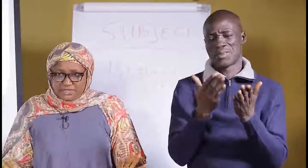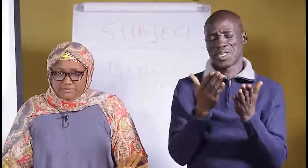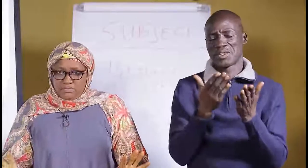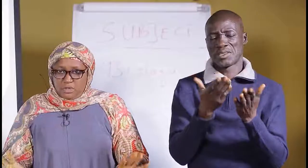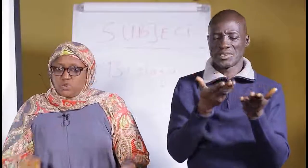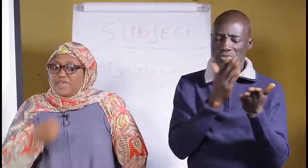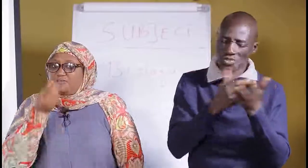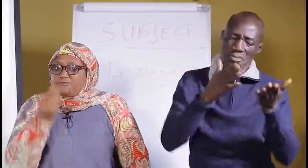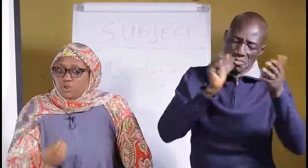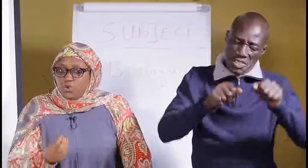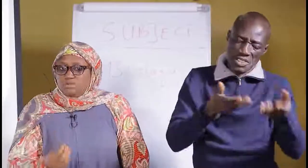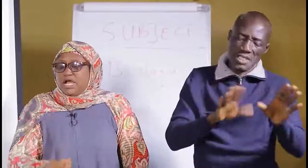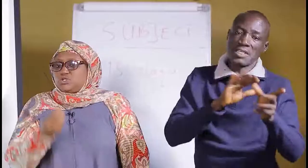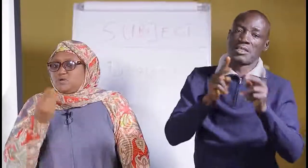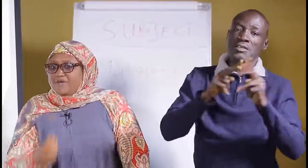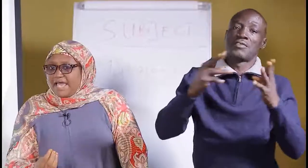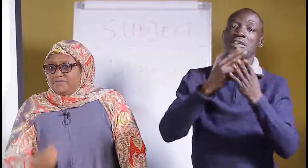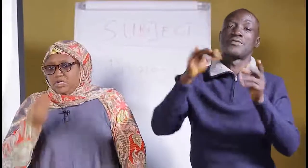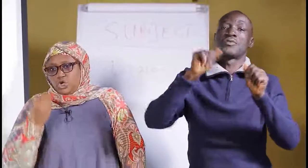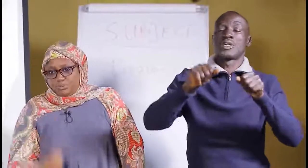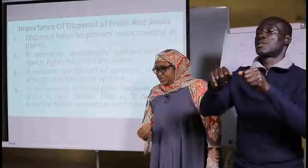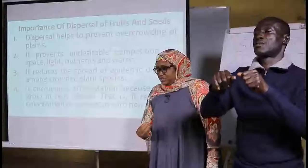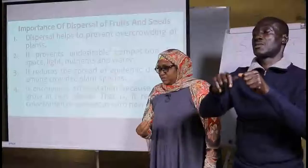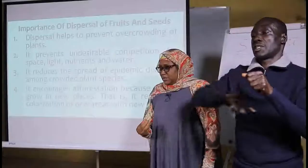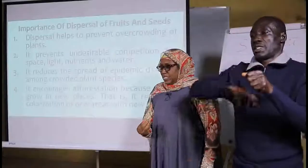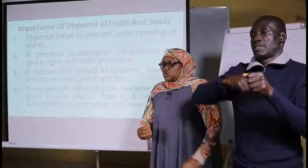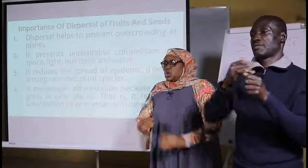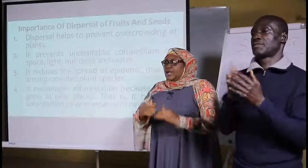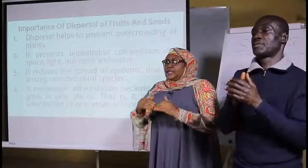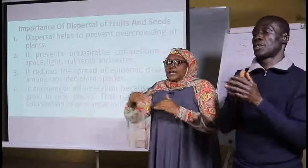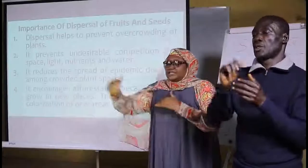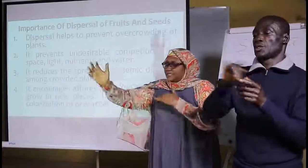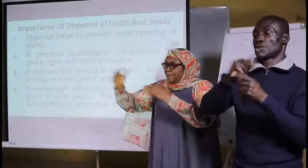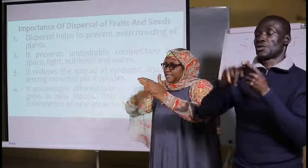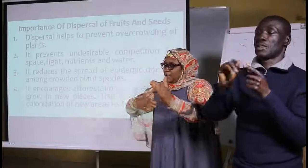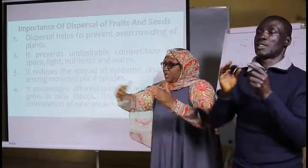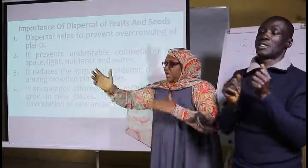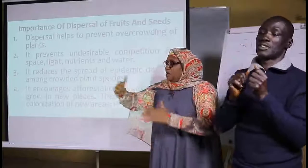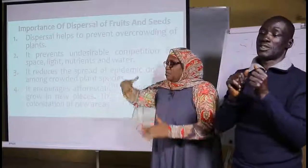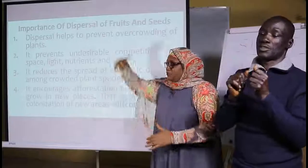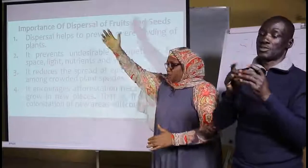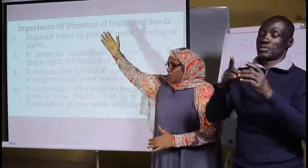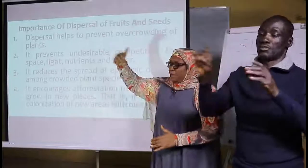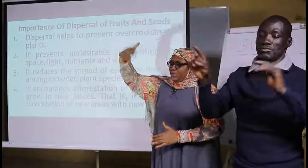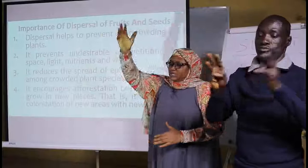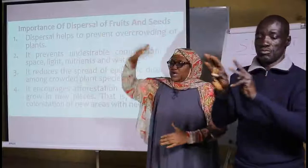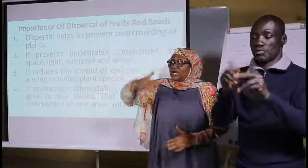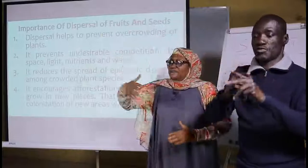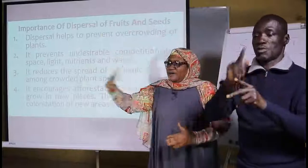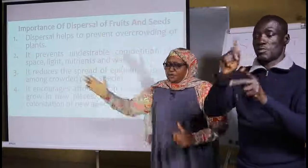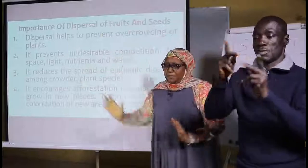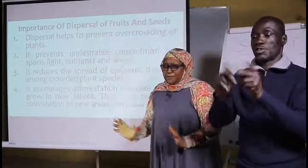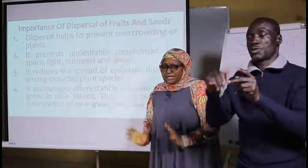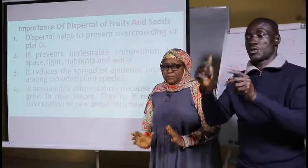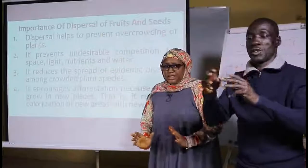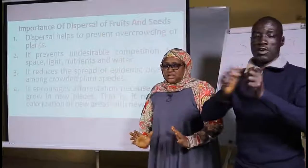survive it. So very few can survive the competition. So when there is dispersal, when they are moved from one place to another,